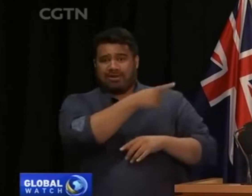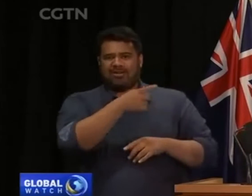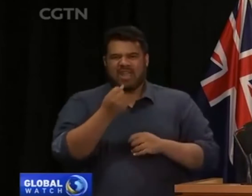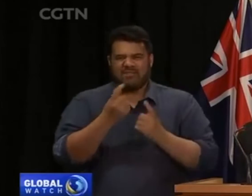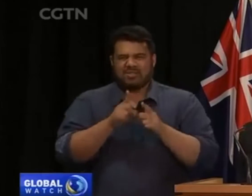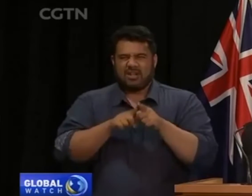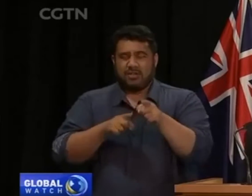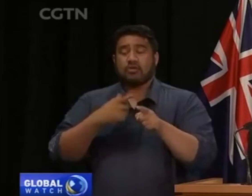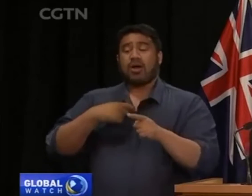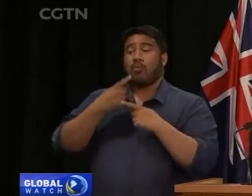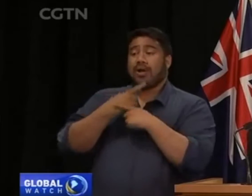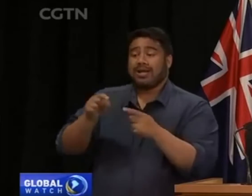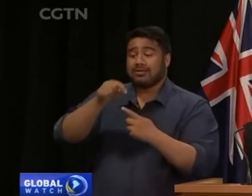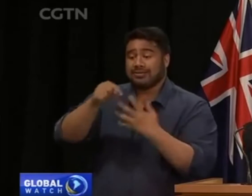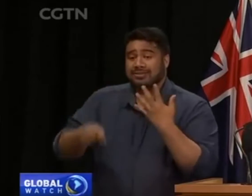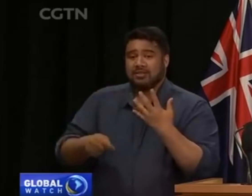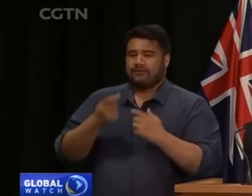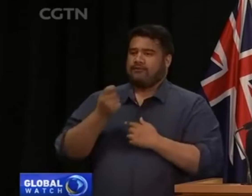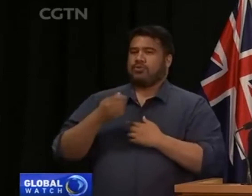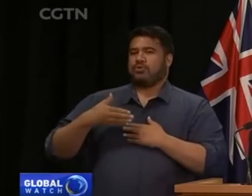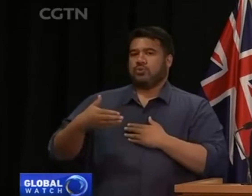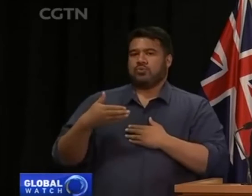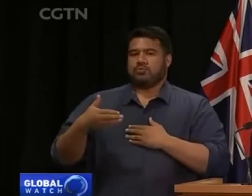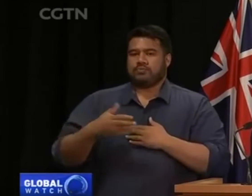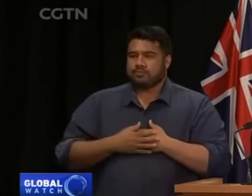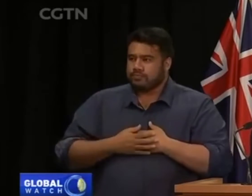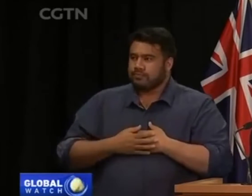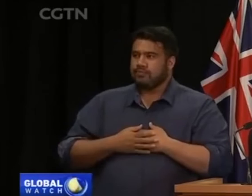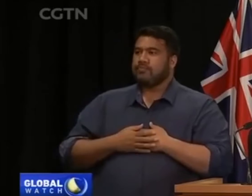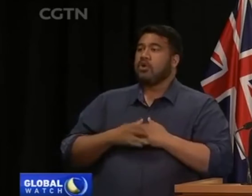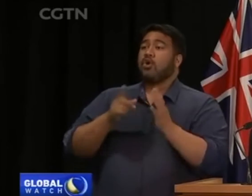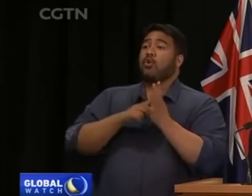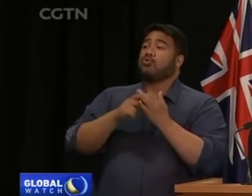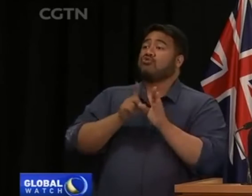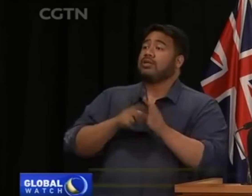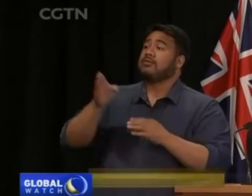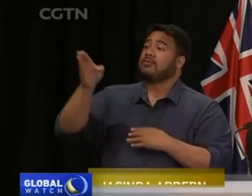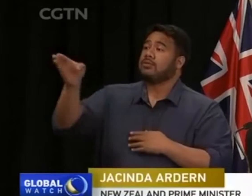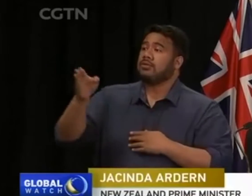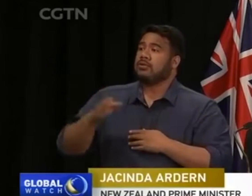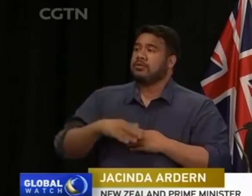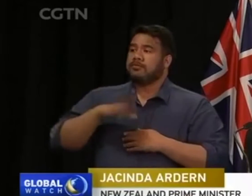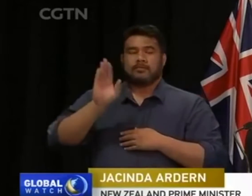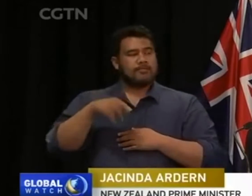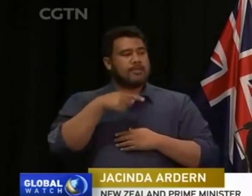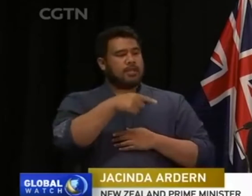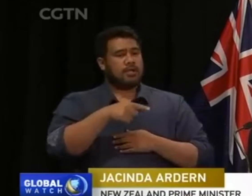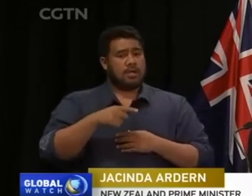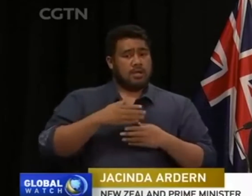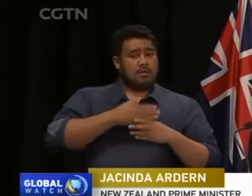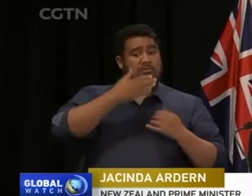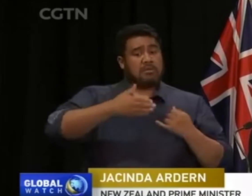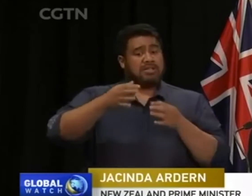will be details that I'll be announcing in the very near future. Audrey. Were the in-principle decisions, whatever they